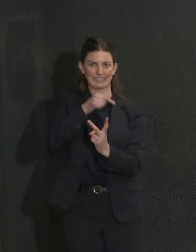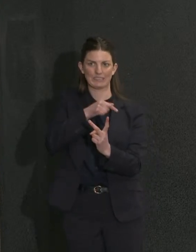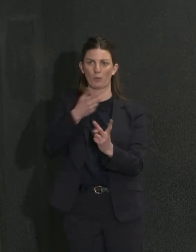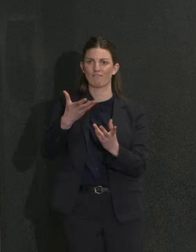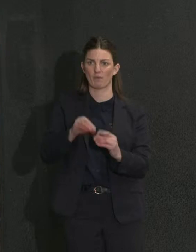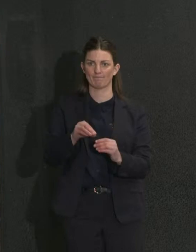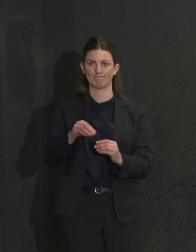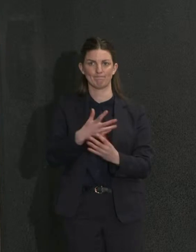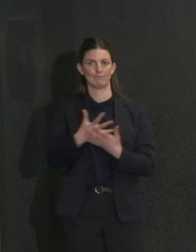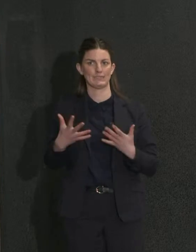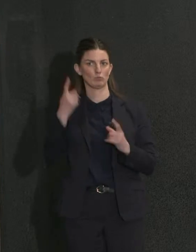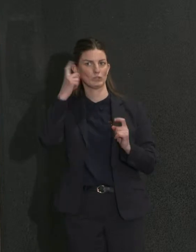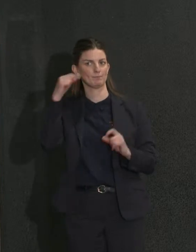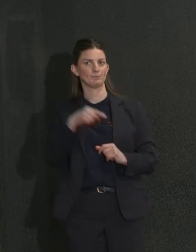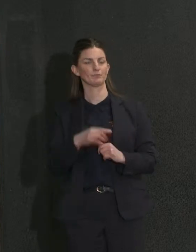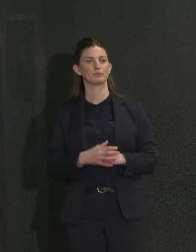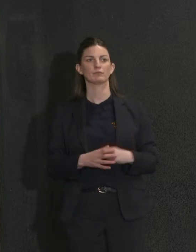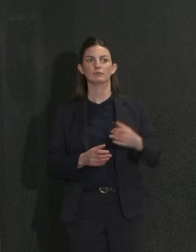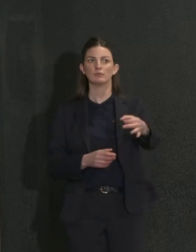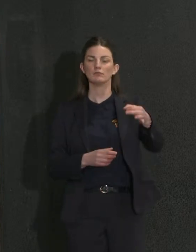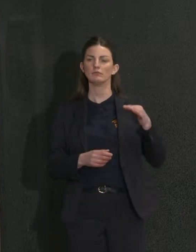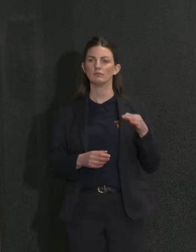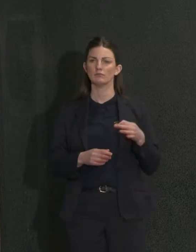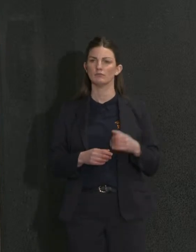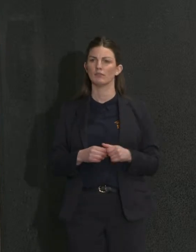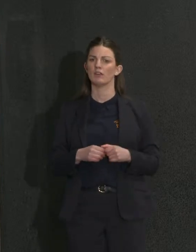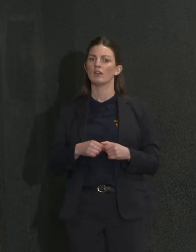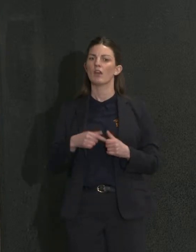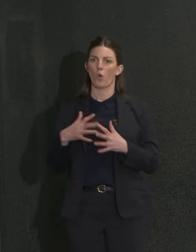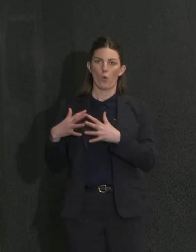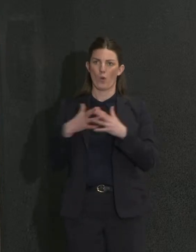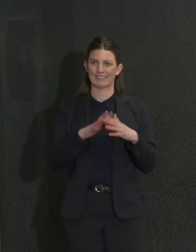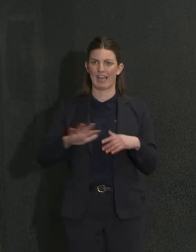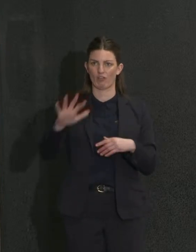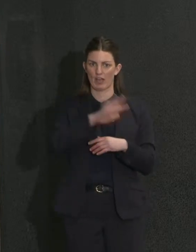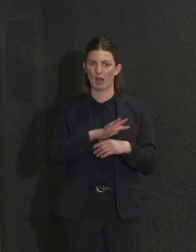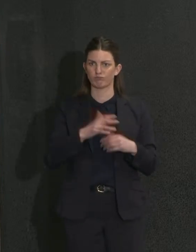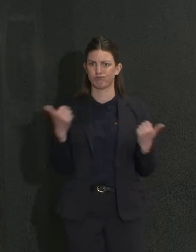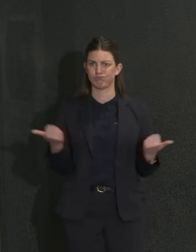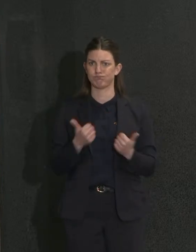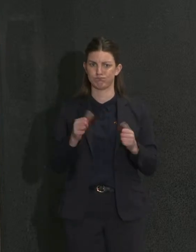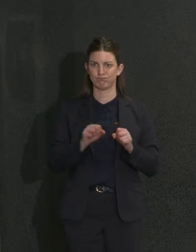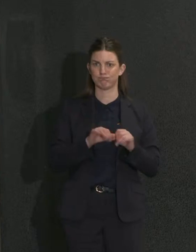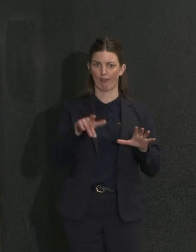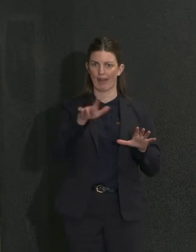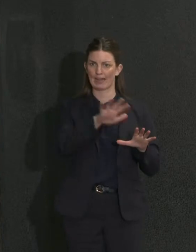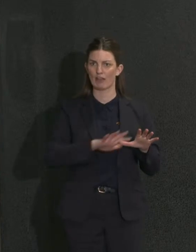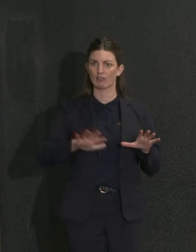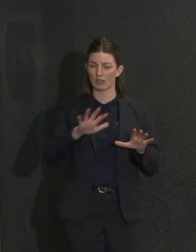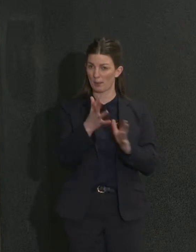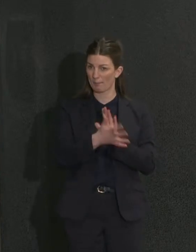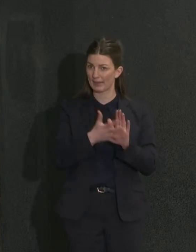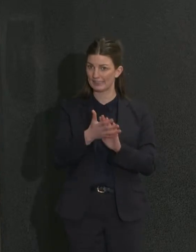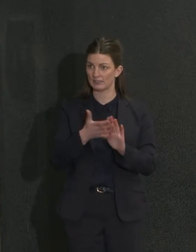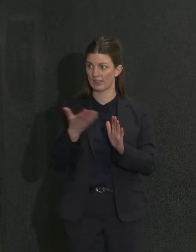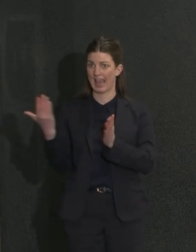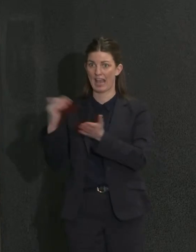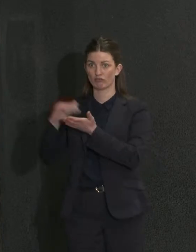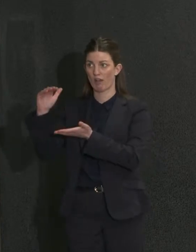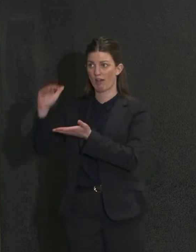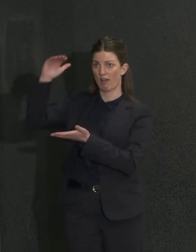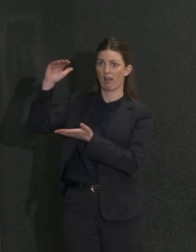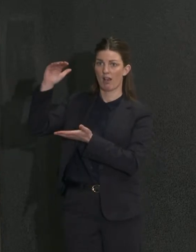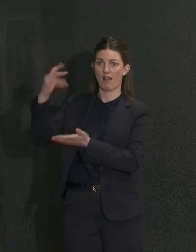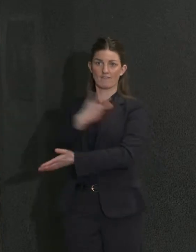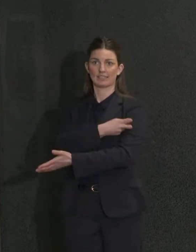to direct extra vaccines in that area? We've got a boost now, so... We do, yeah. So we'll have some further announcements to make, and you would